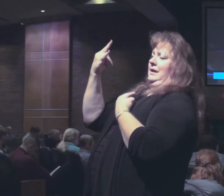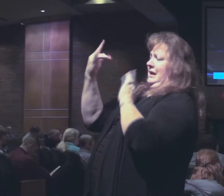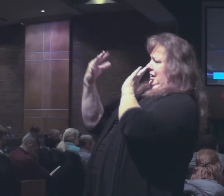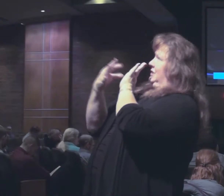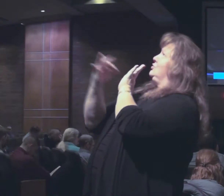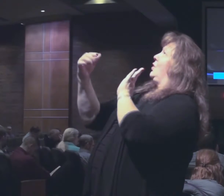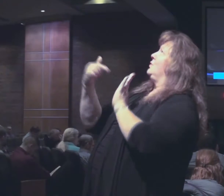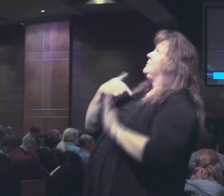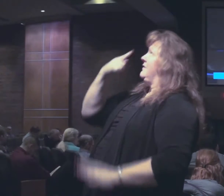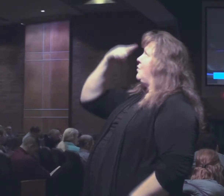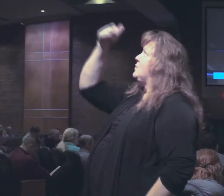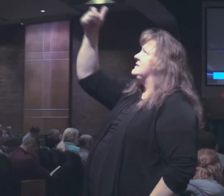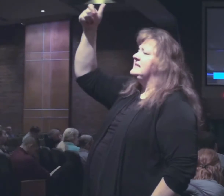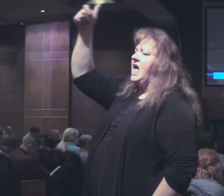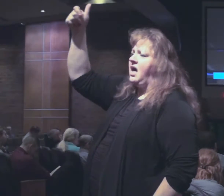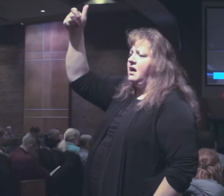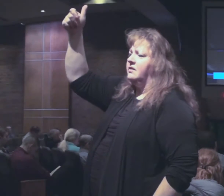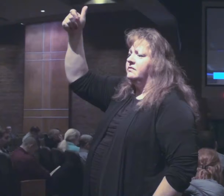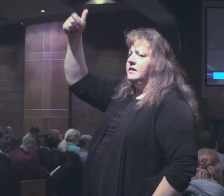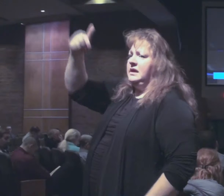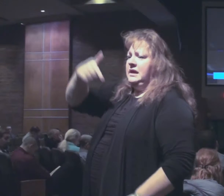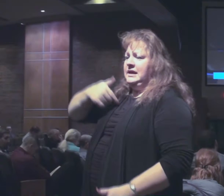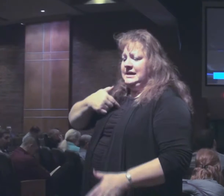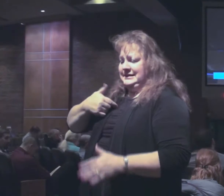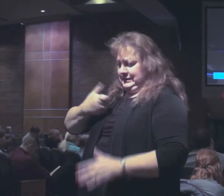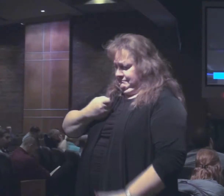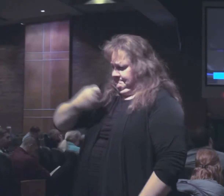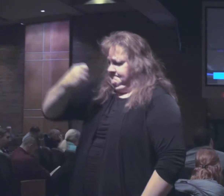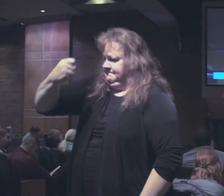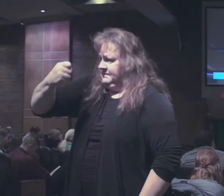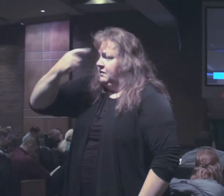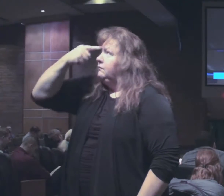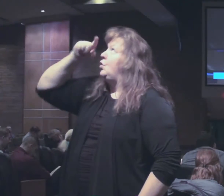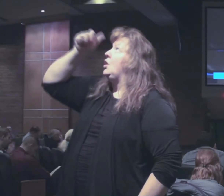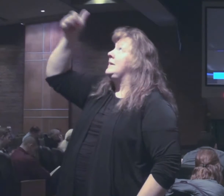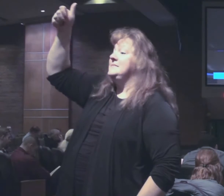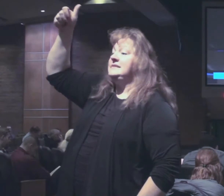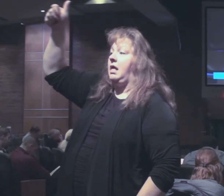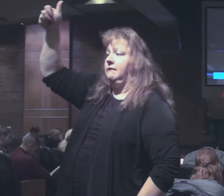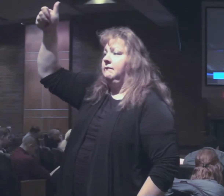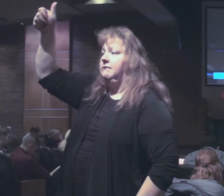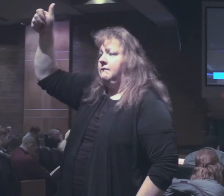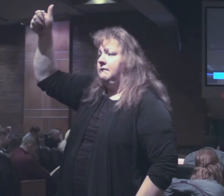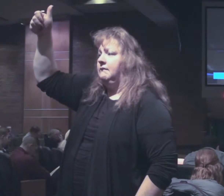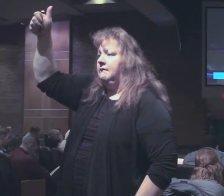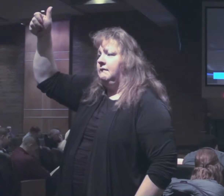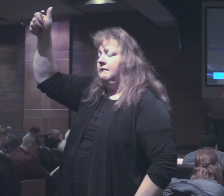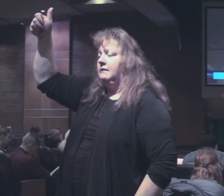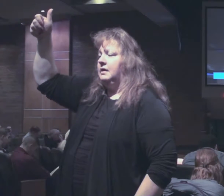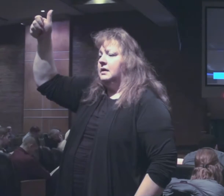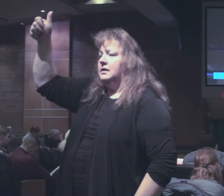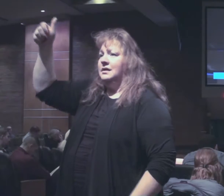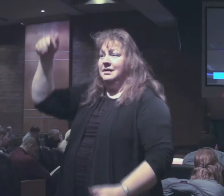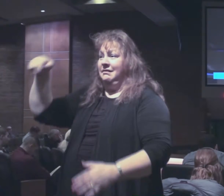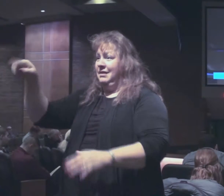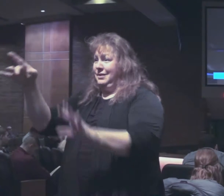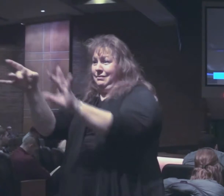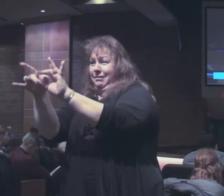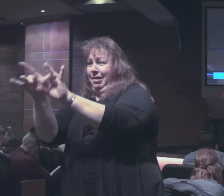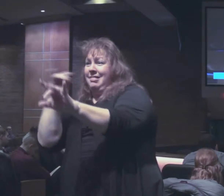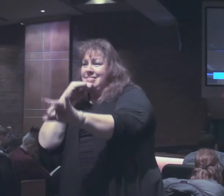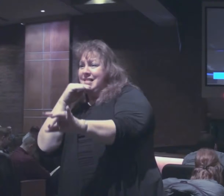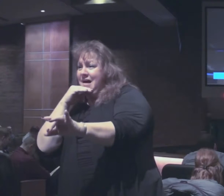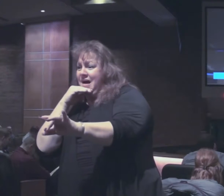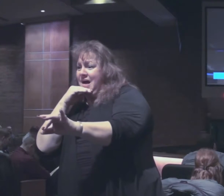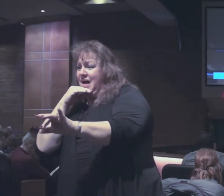chosen me for himself. He has set me apart for himself. Slanderous lies